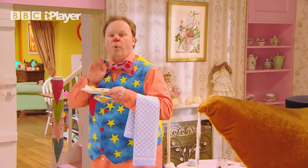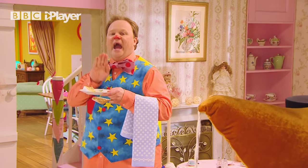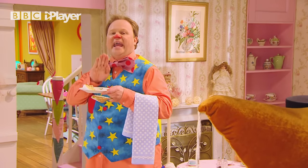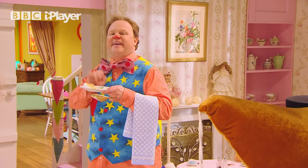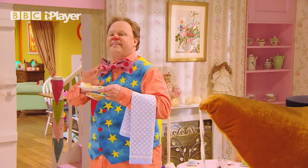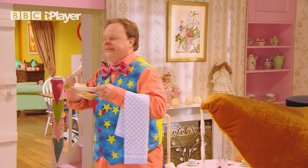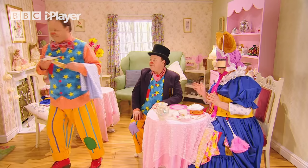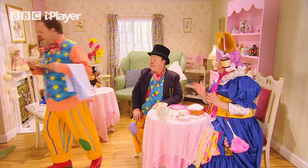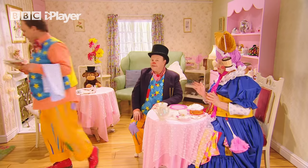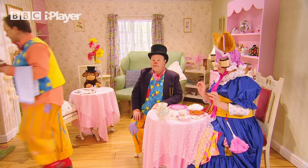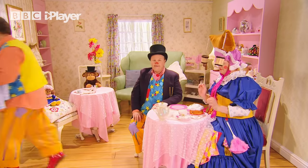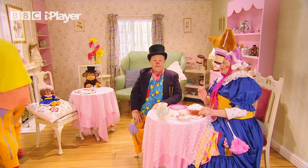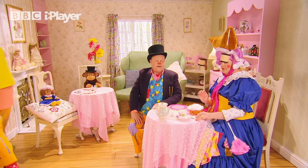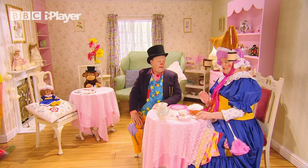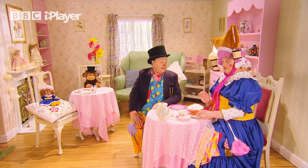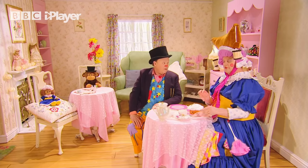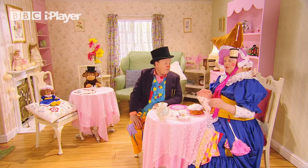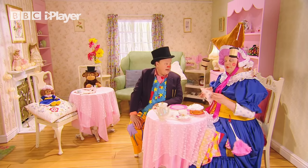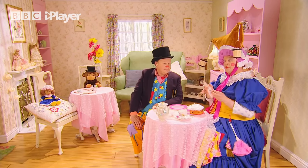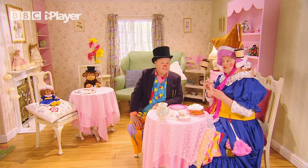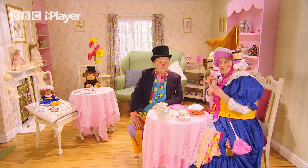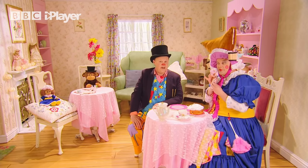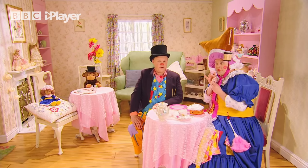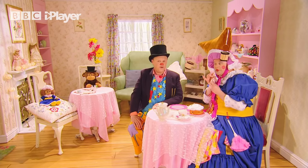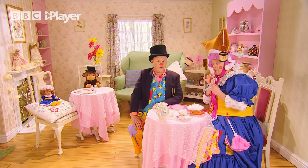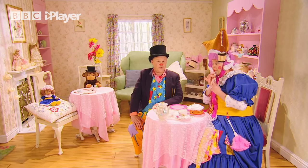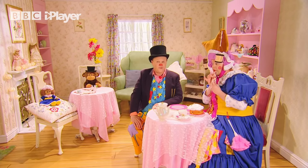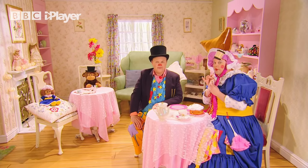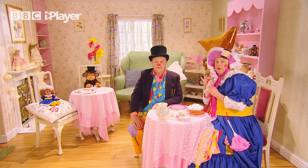wait i think you're right he's very new